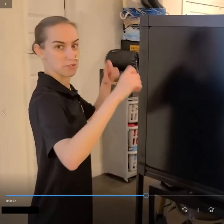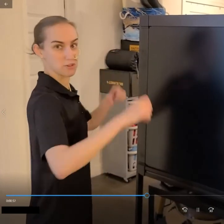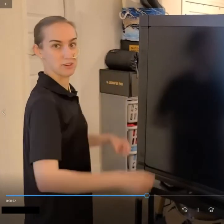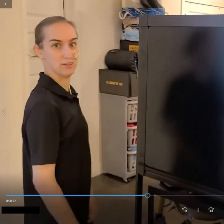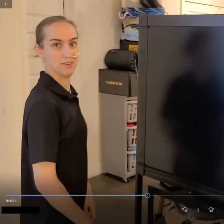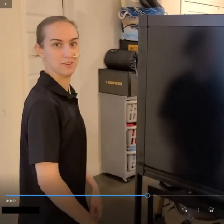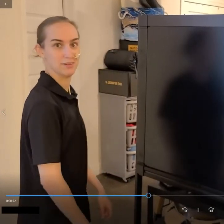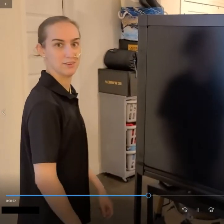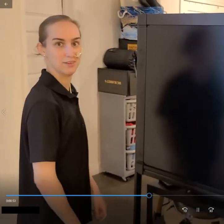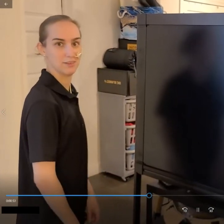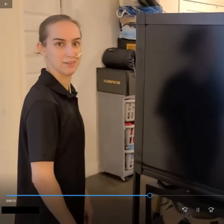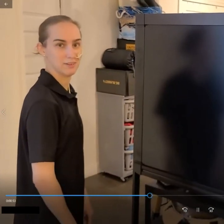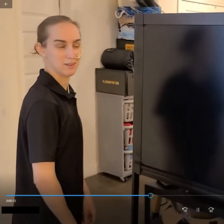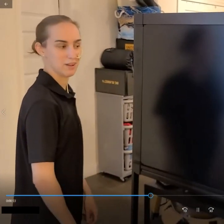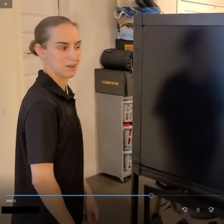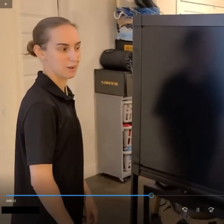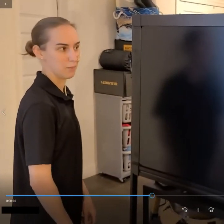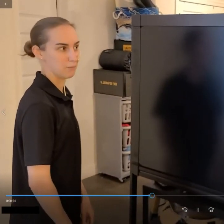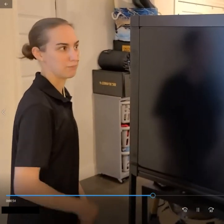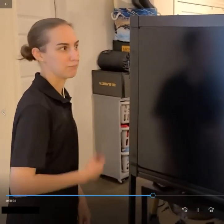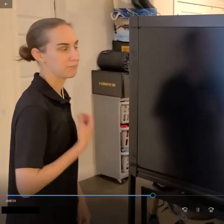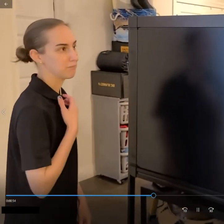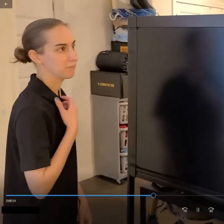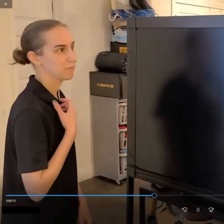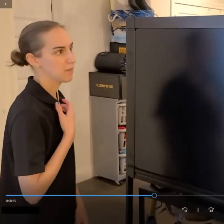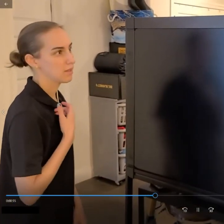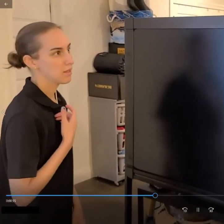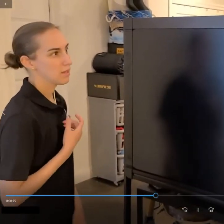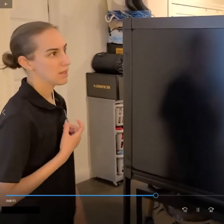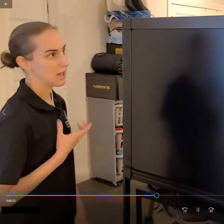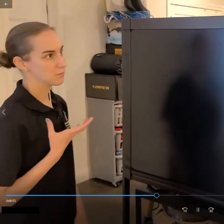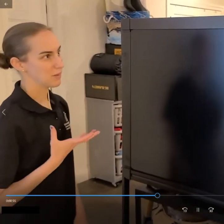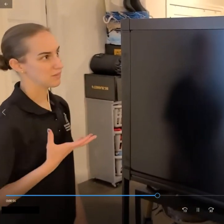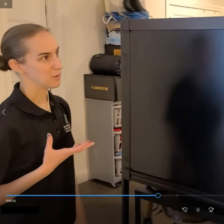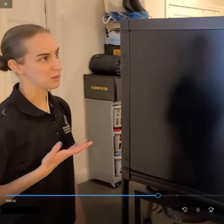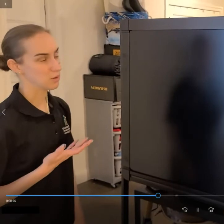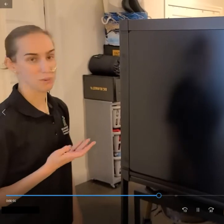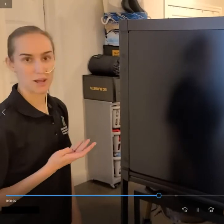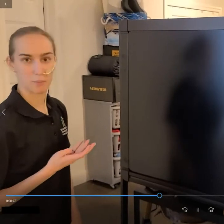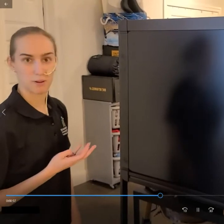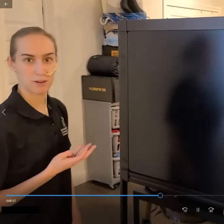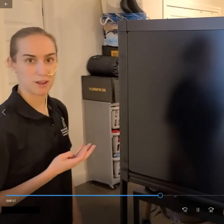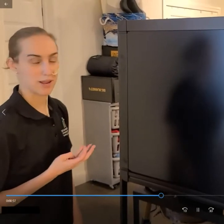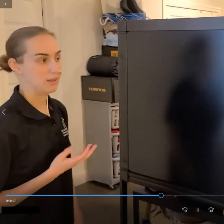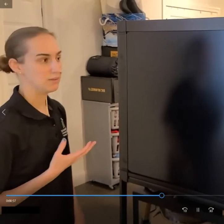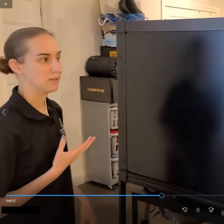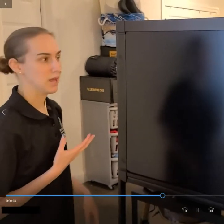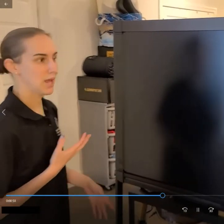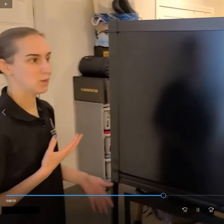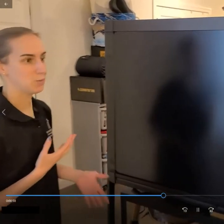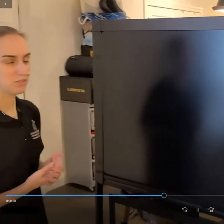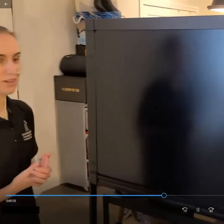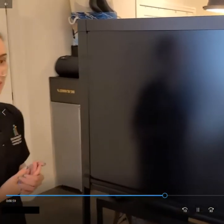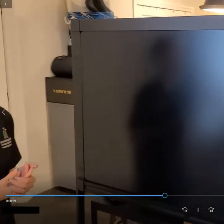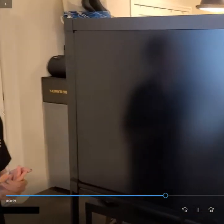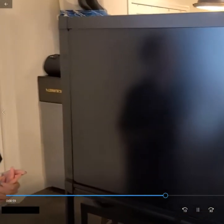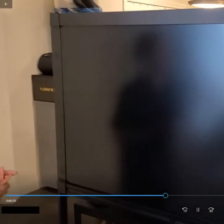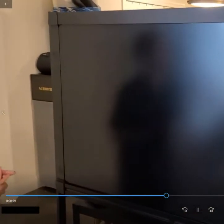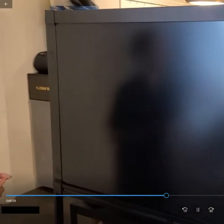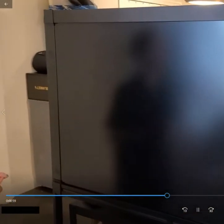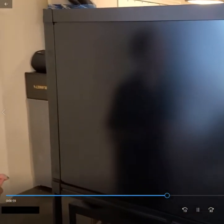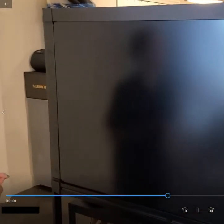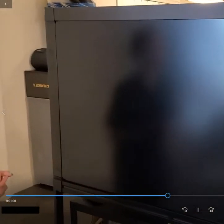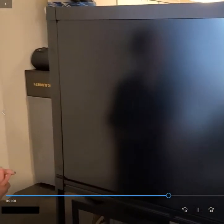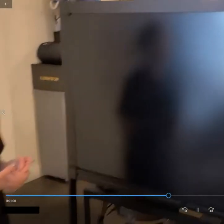so I just take a picture. Oh, okay. Yep. Great. Yeah, it's by this company called Blackboard, and it's basically like a